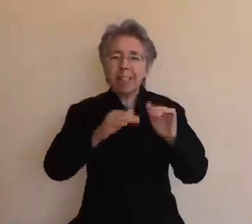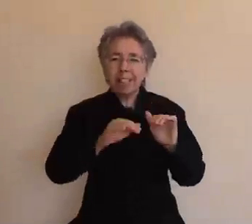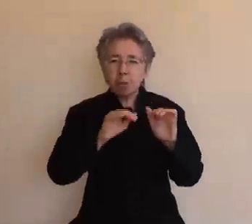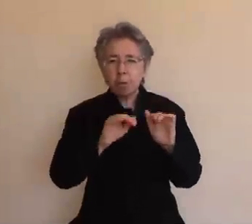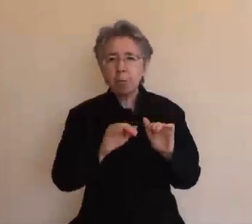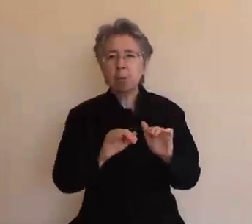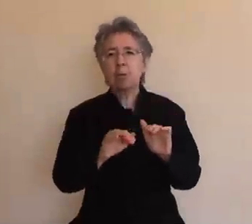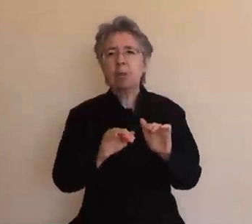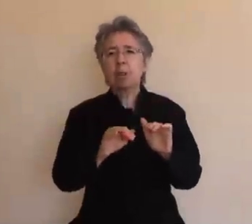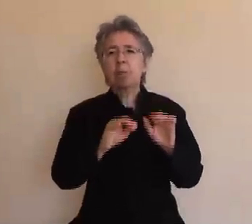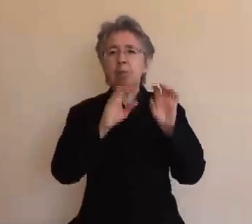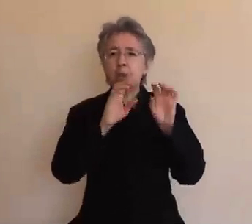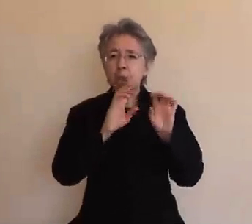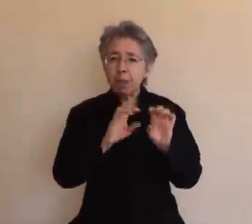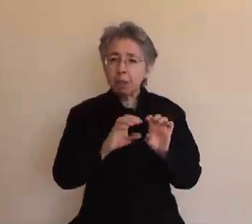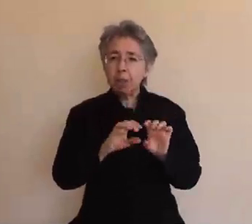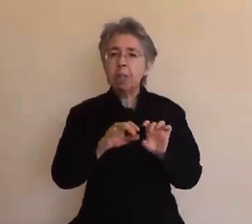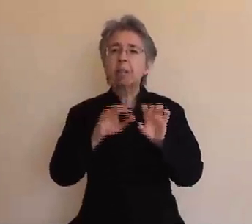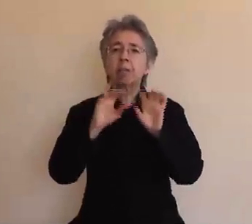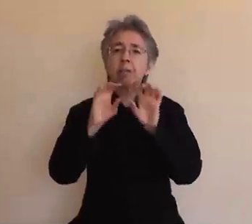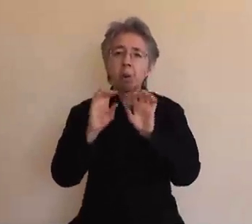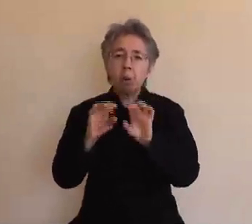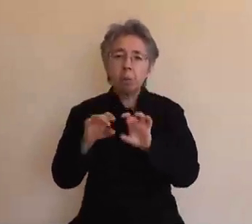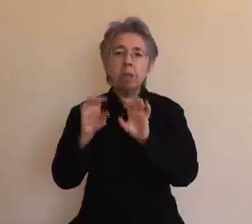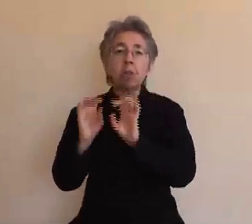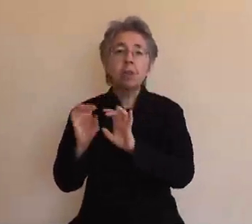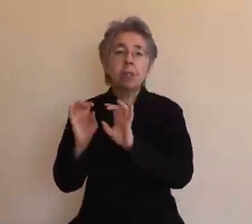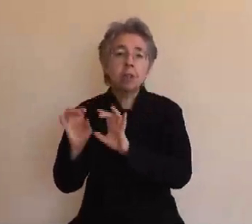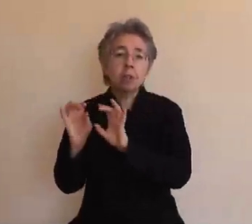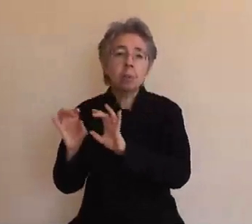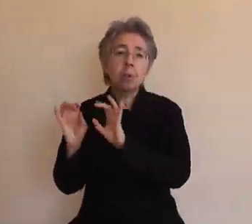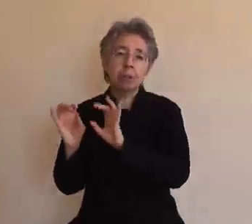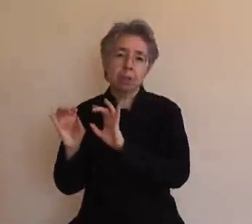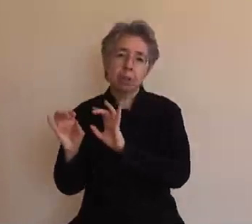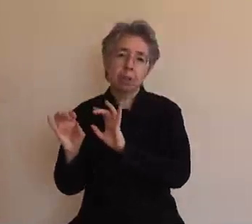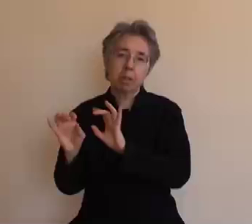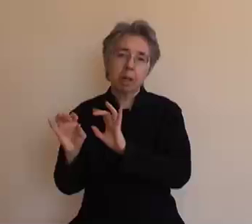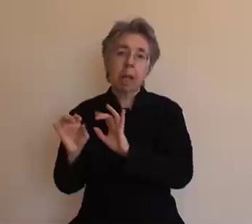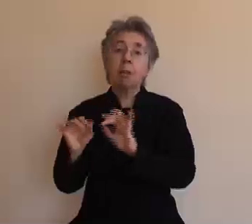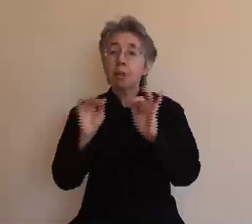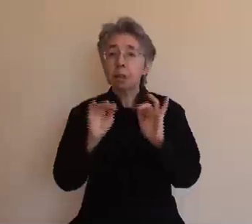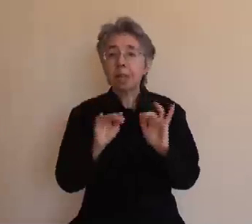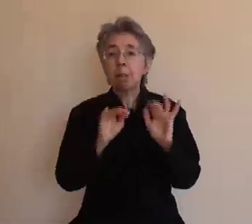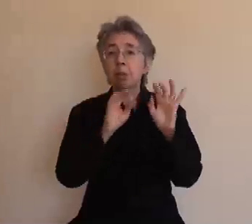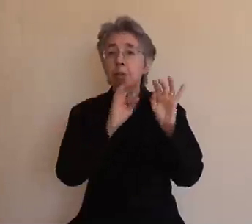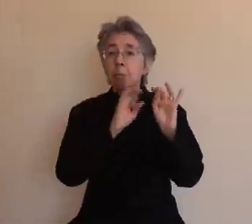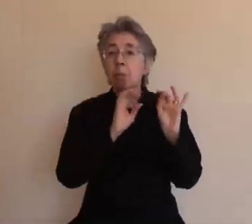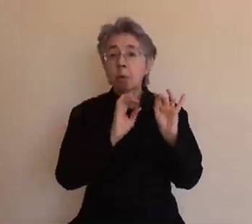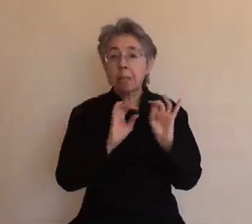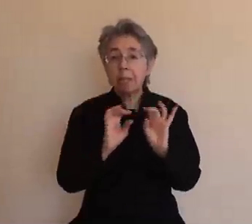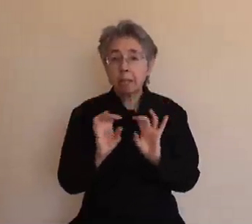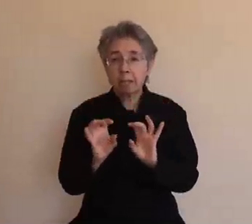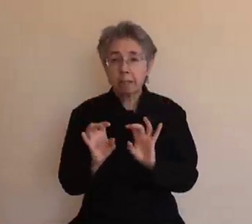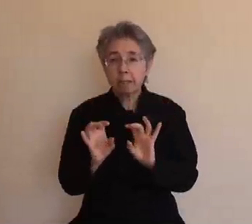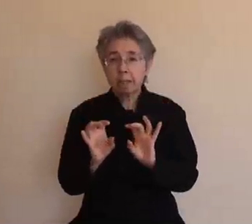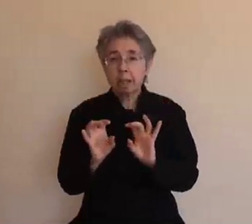in tune with a changing, flowing condition present. And this helps us to be more clear.